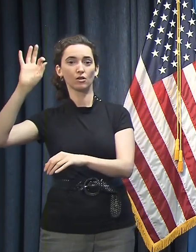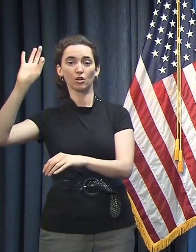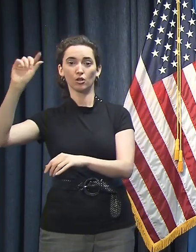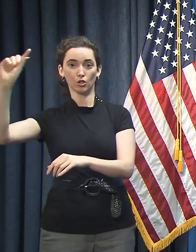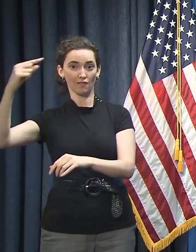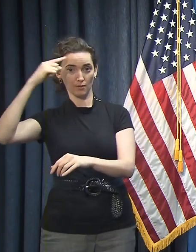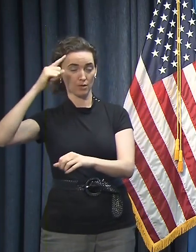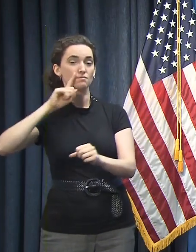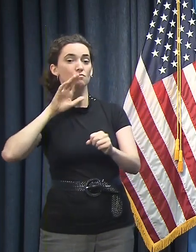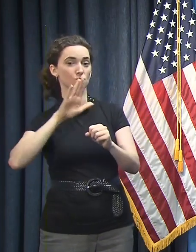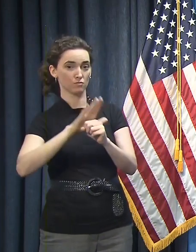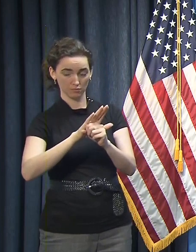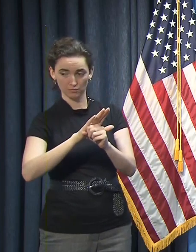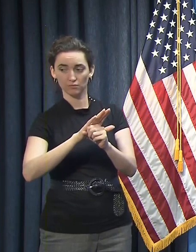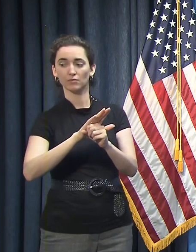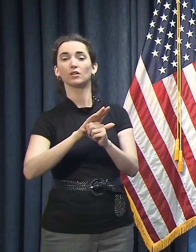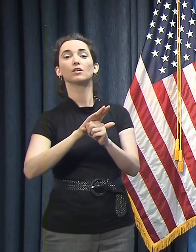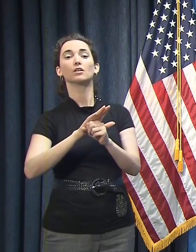Admiral Giroir.